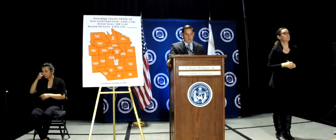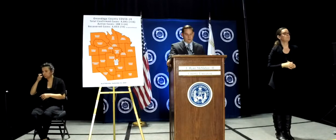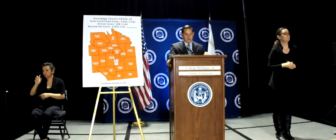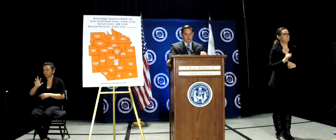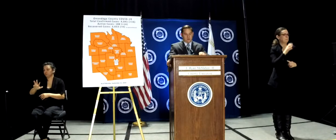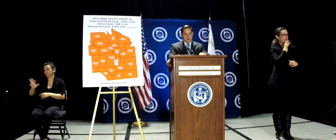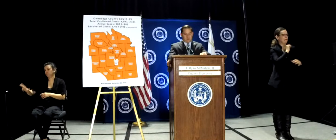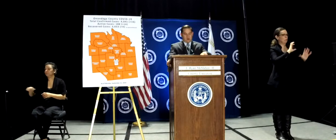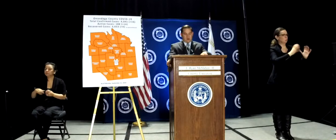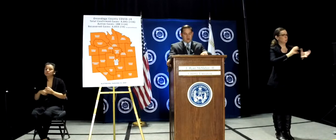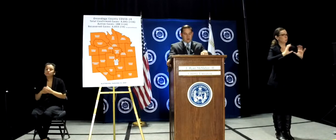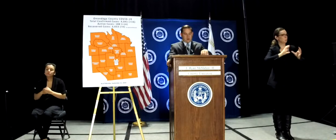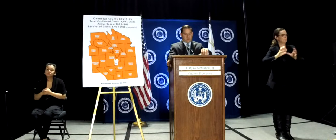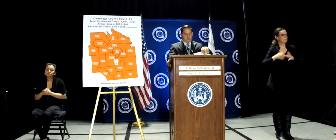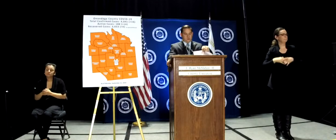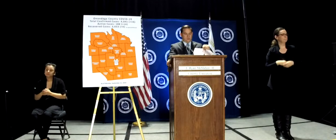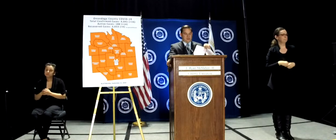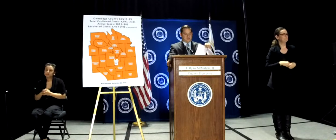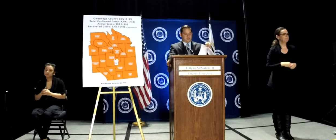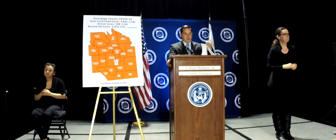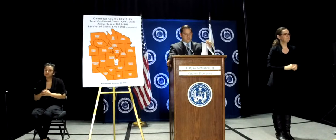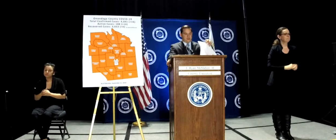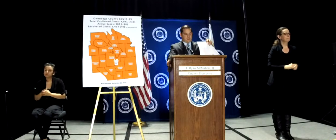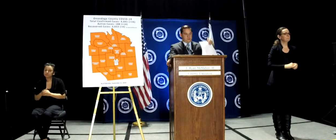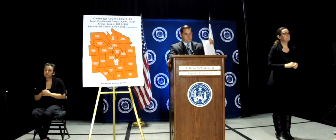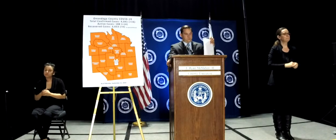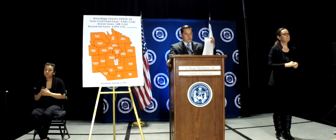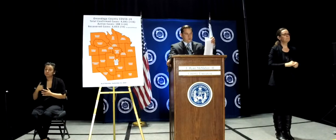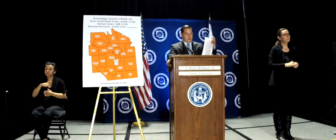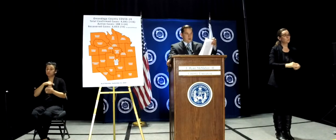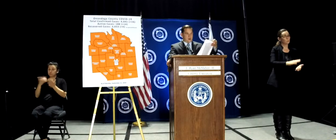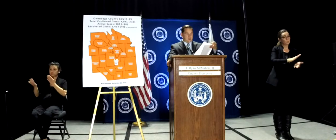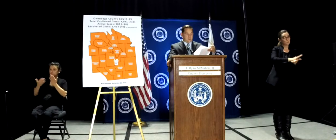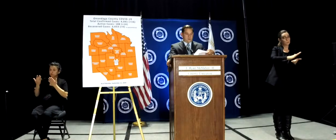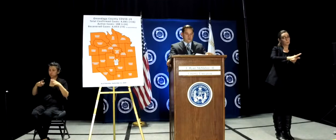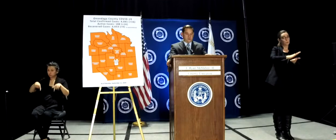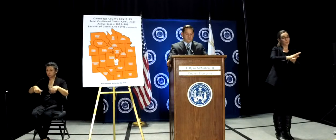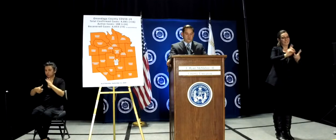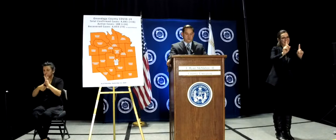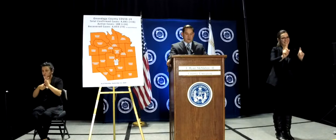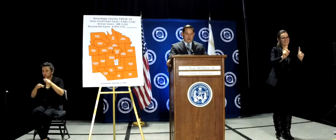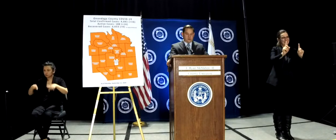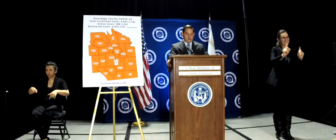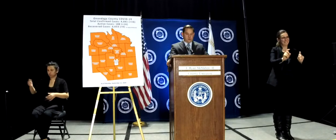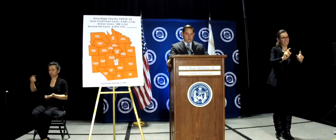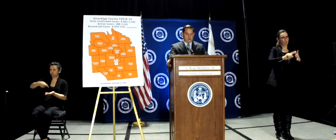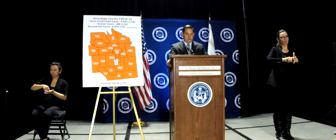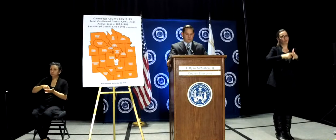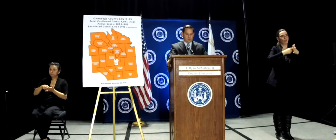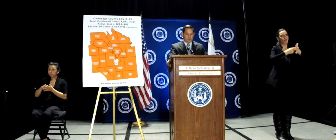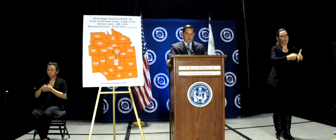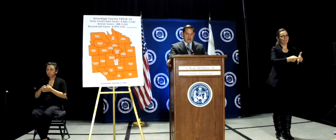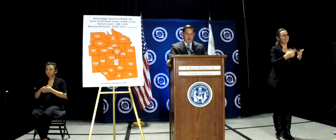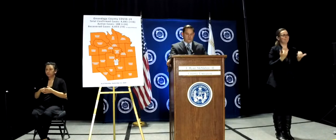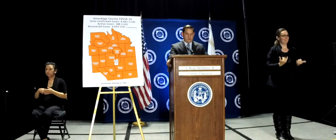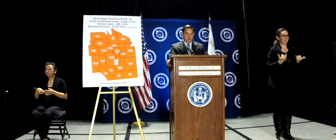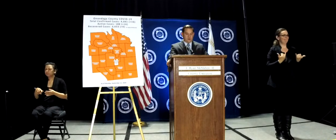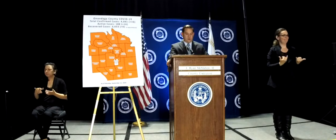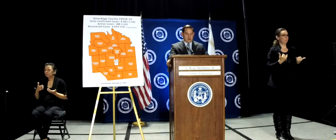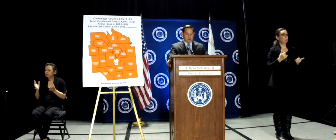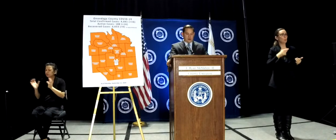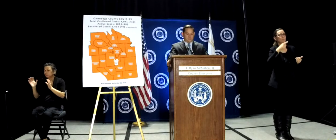90s. Our school testing began today. This is for symptomatic students and school